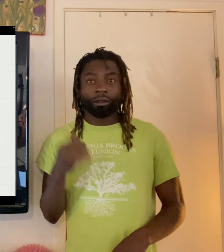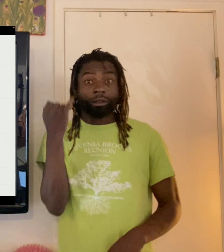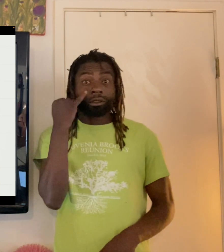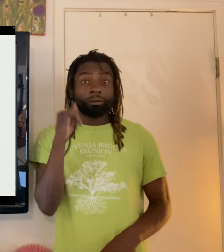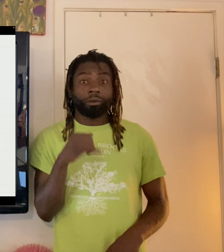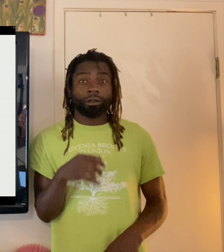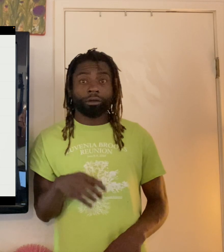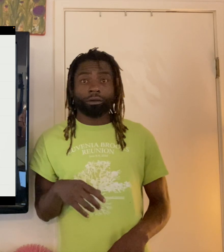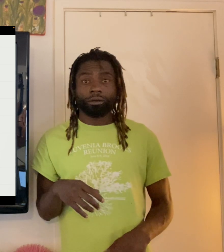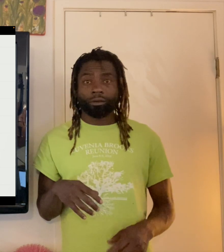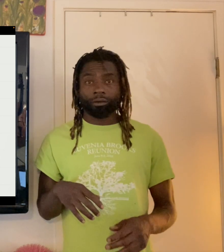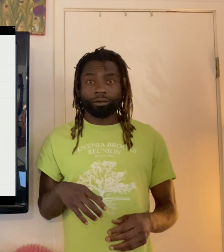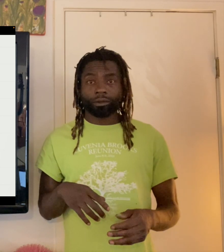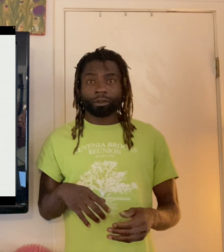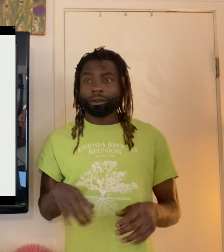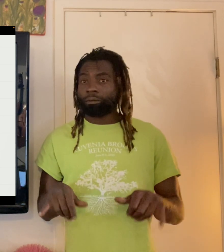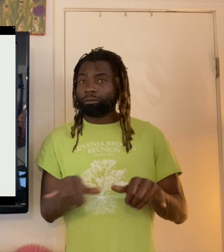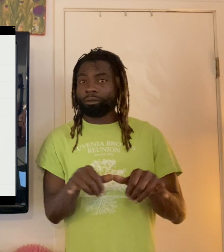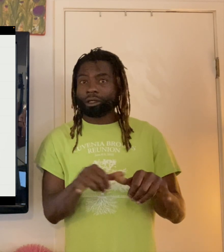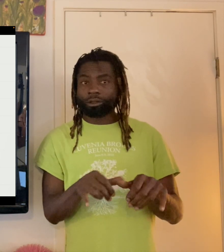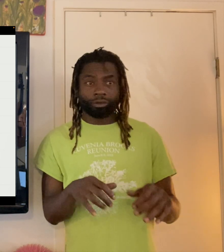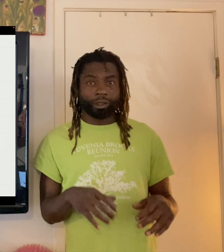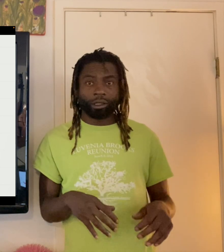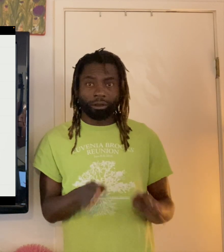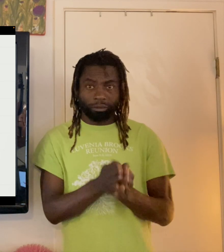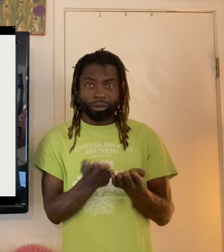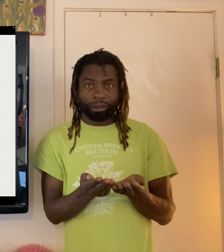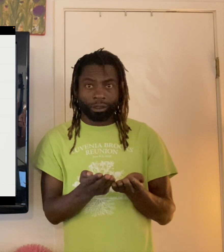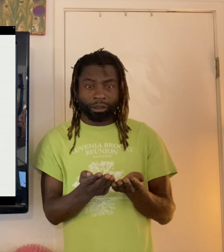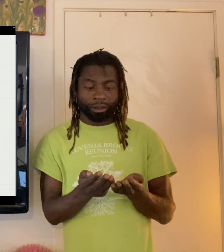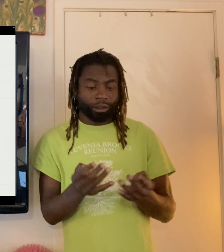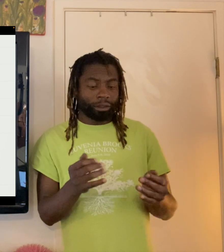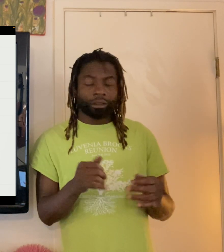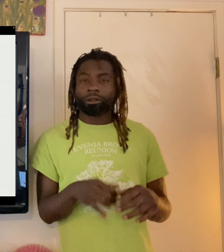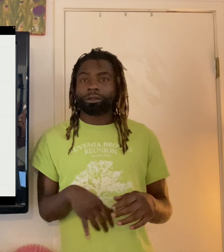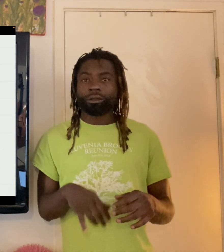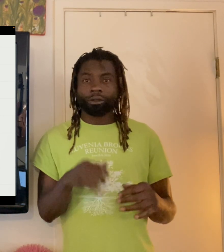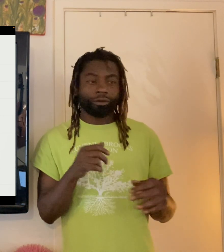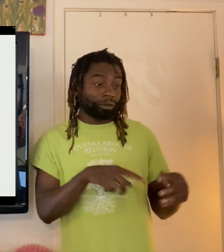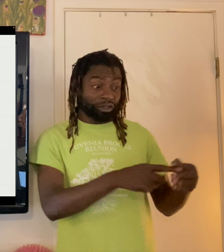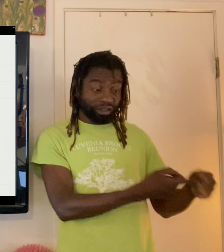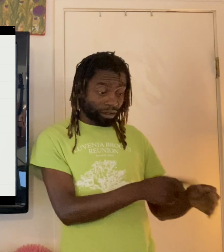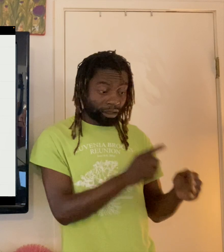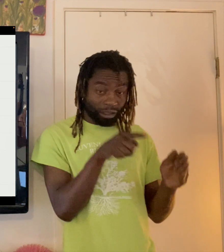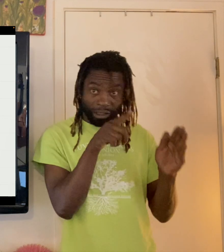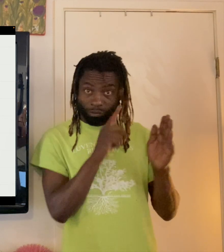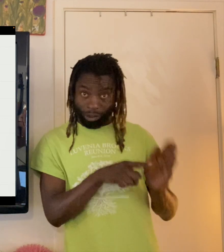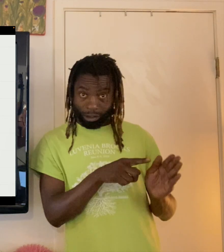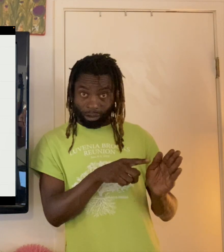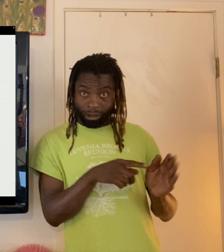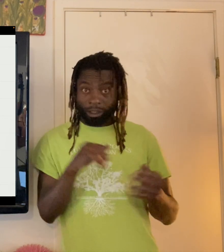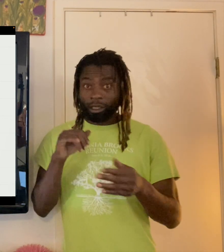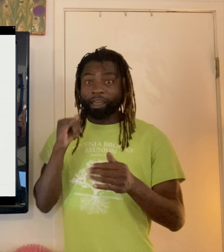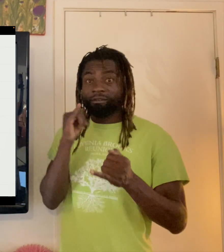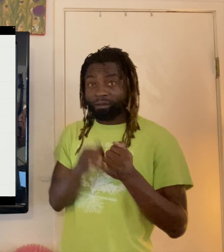we start the units next to one end of the book and finish at the other end of the book. Like this.